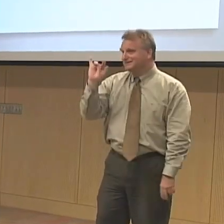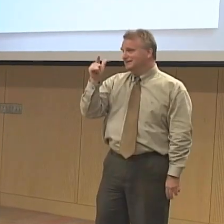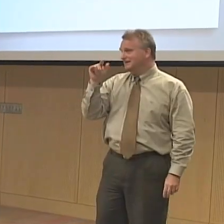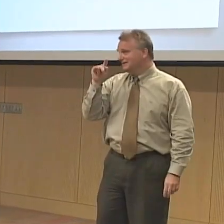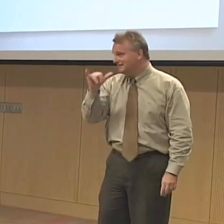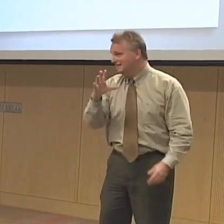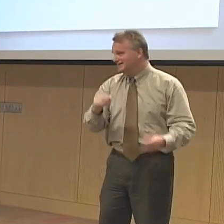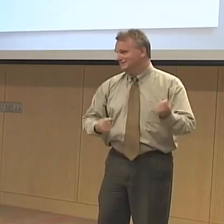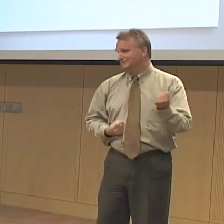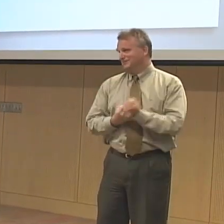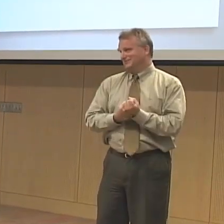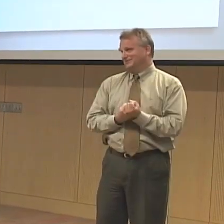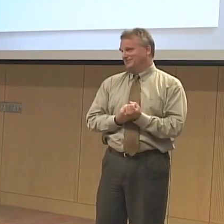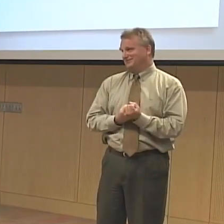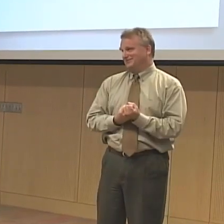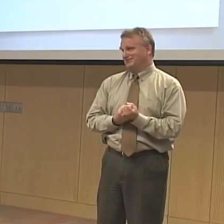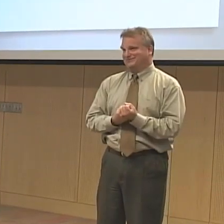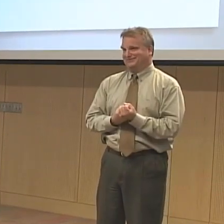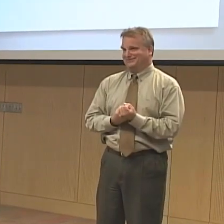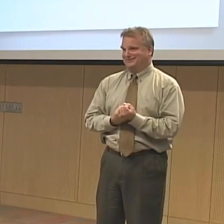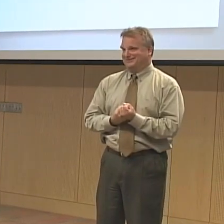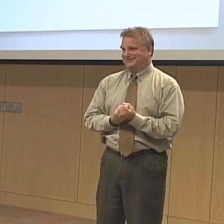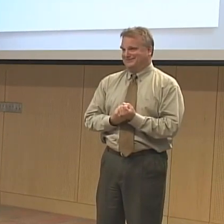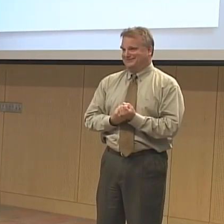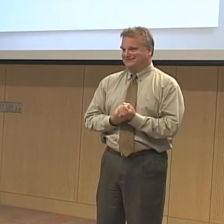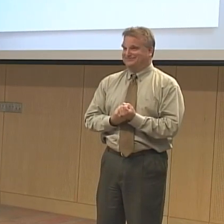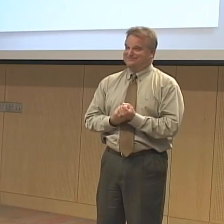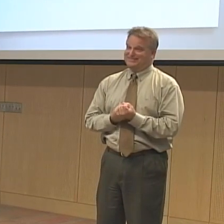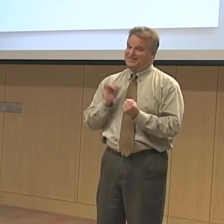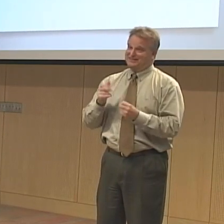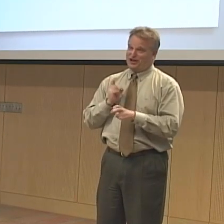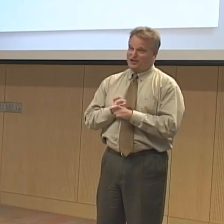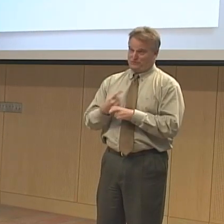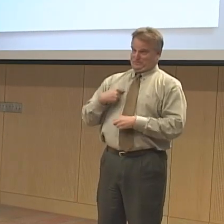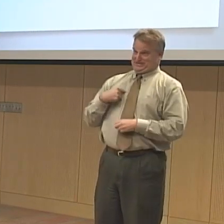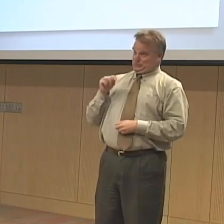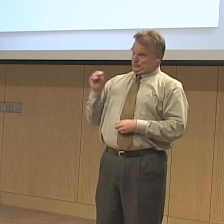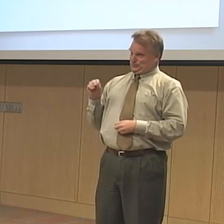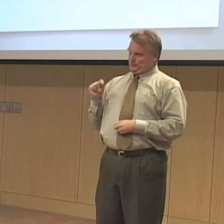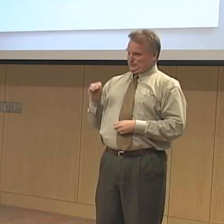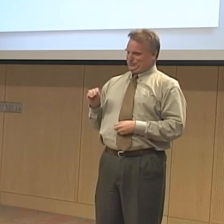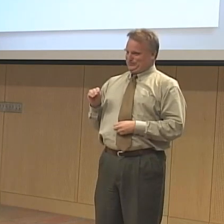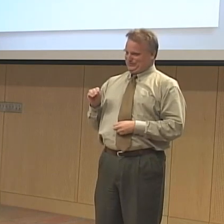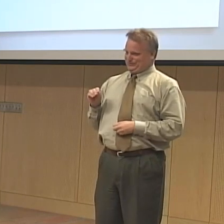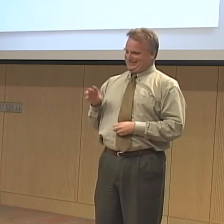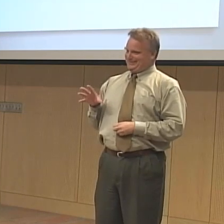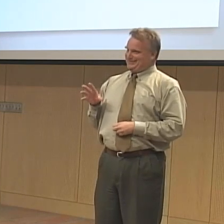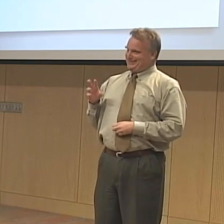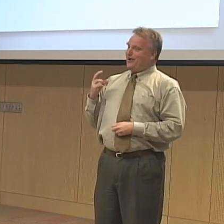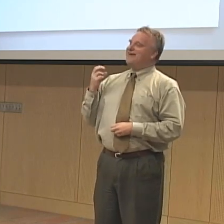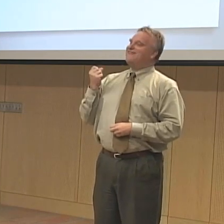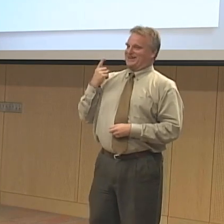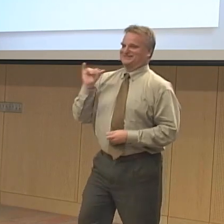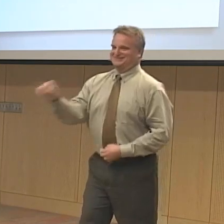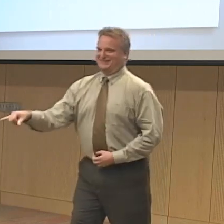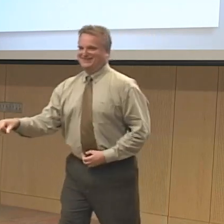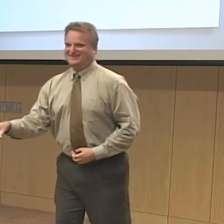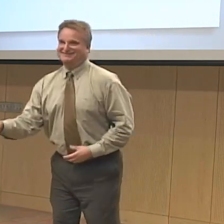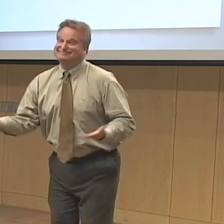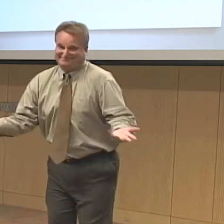and dignity just like we do. And that's hard for me, too, to understand that.